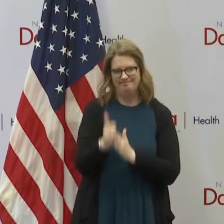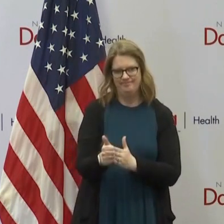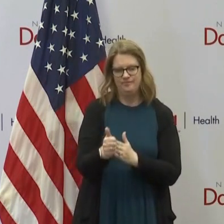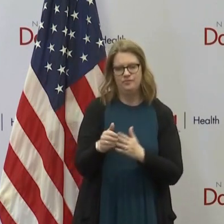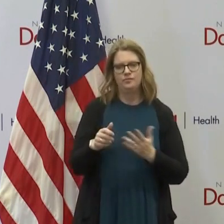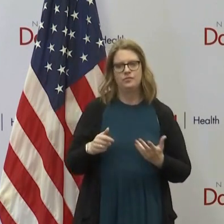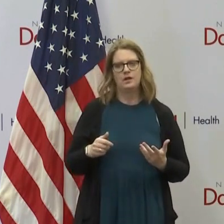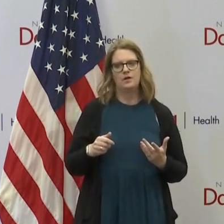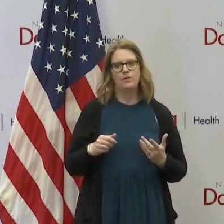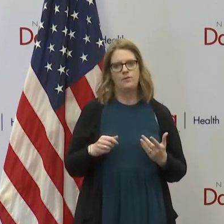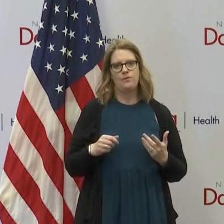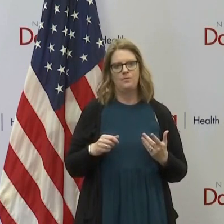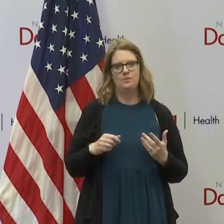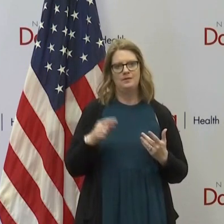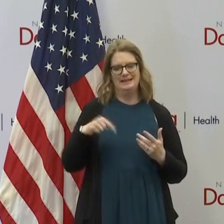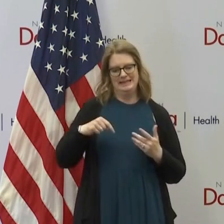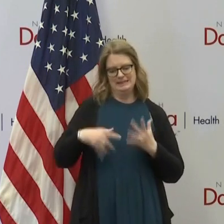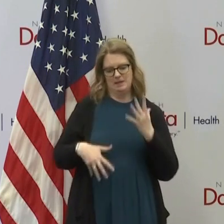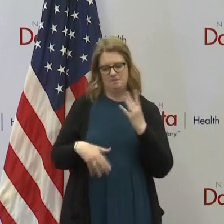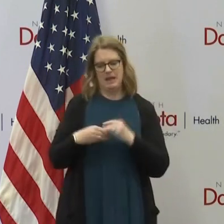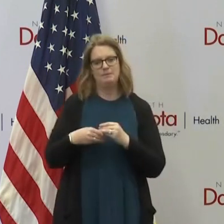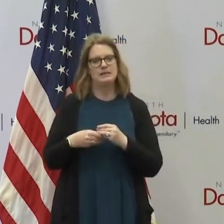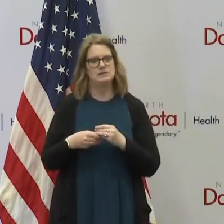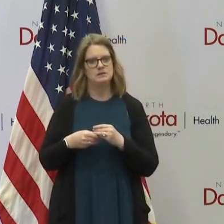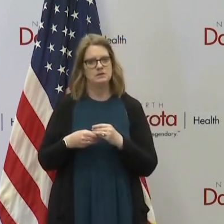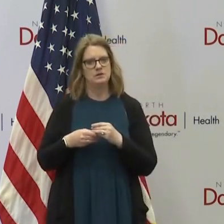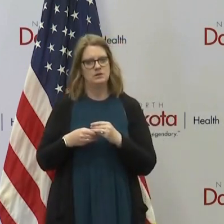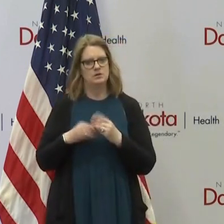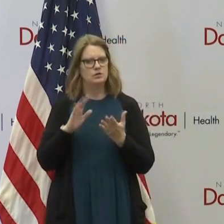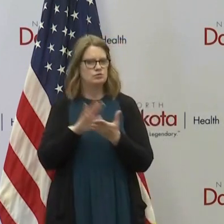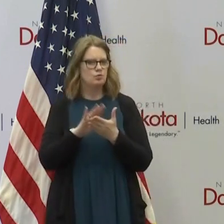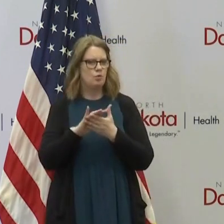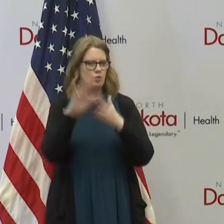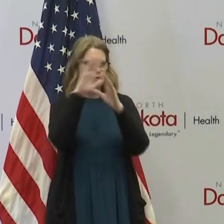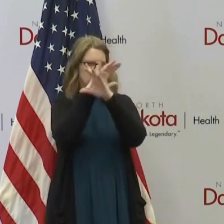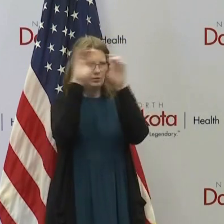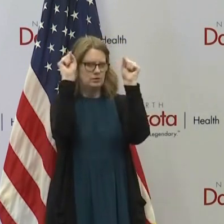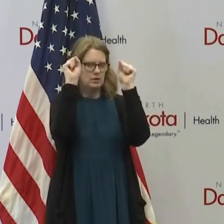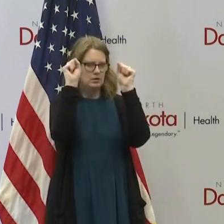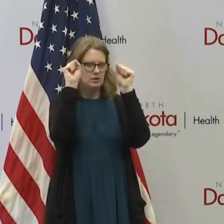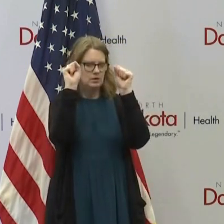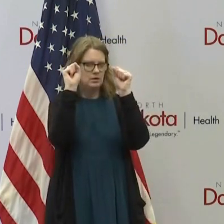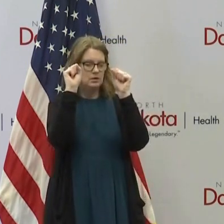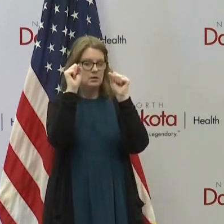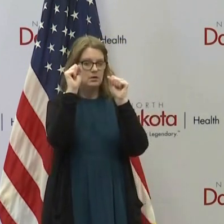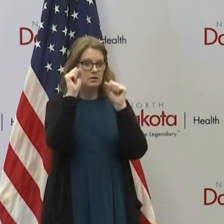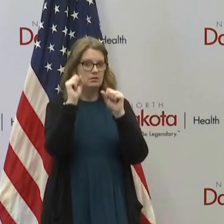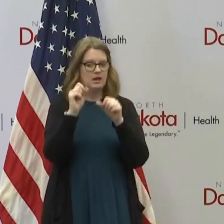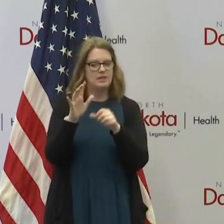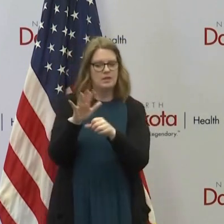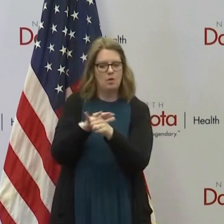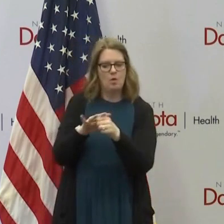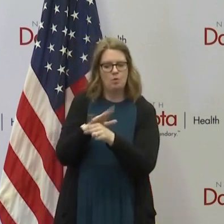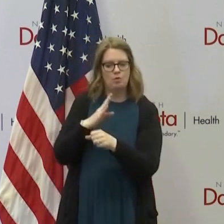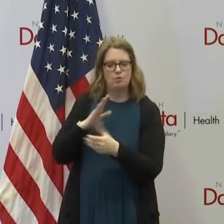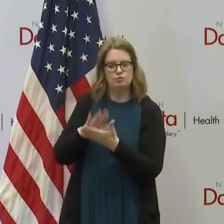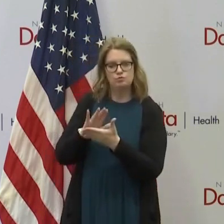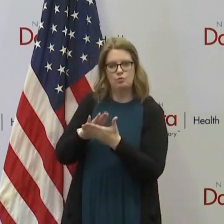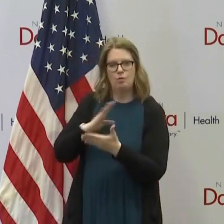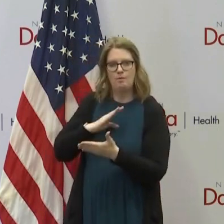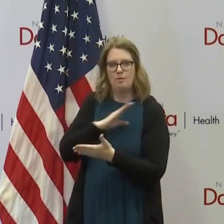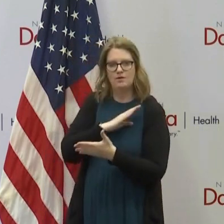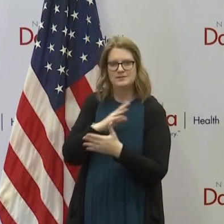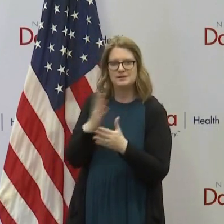that, this amendment allows for school superintendents, in consultation with their local schools, to offer